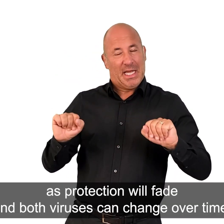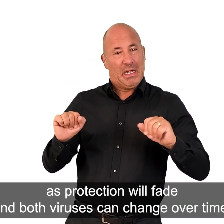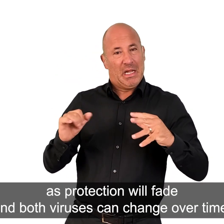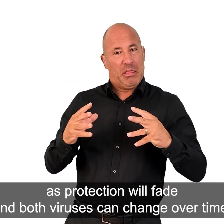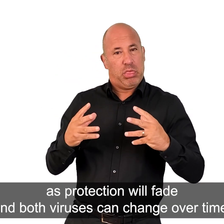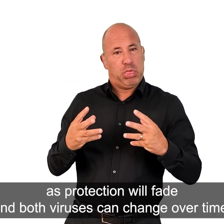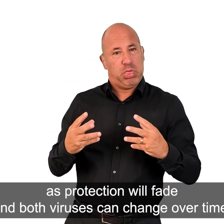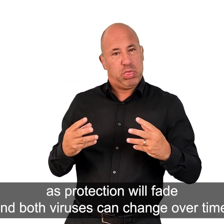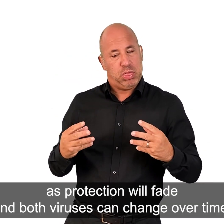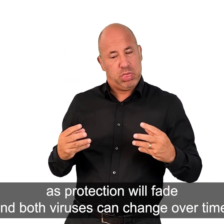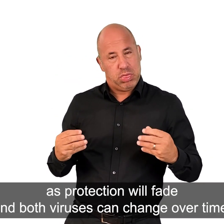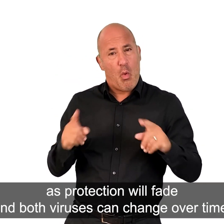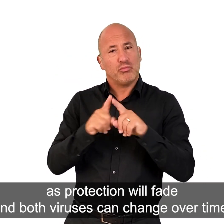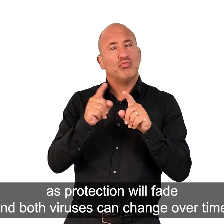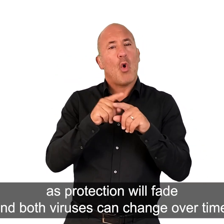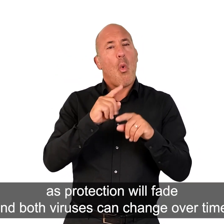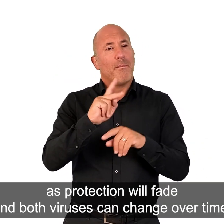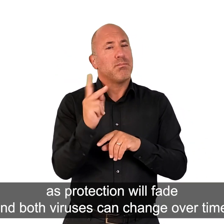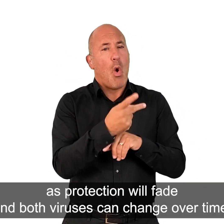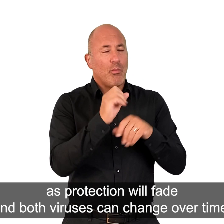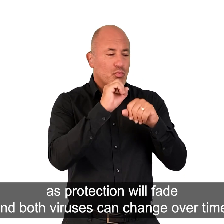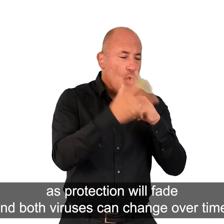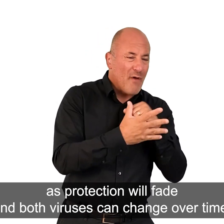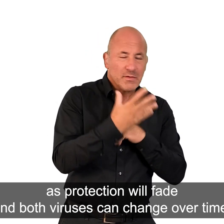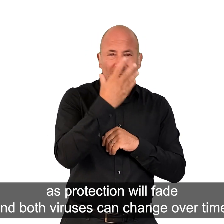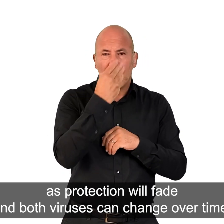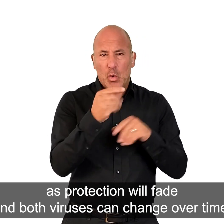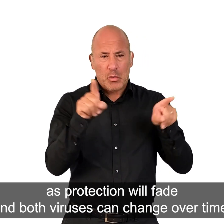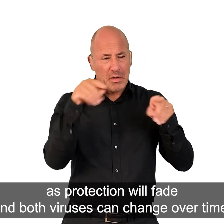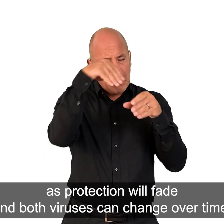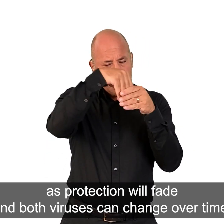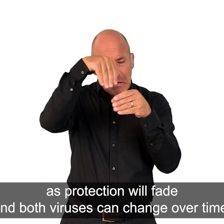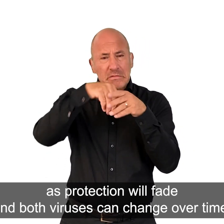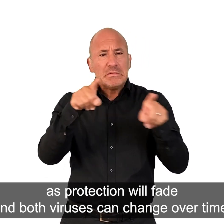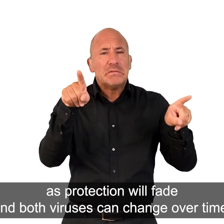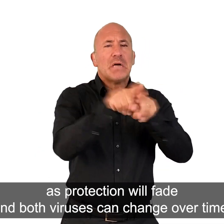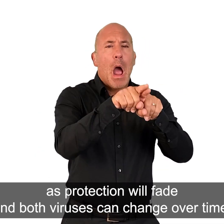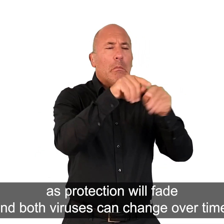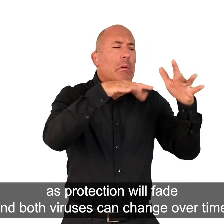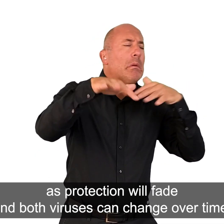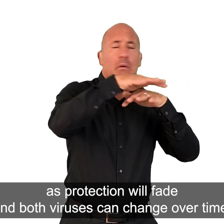as protection will fade and both viruses can change over time.